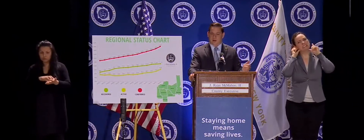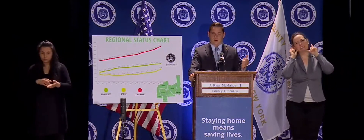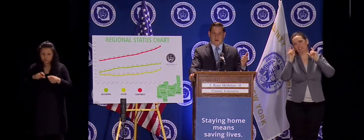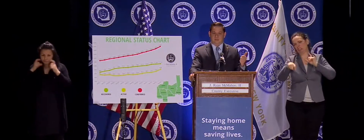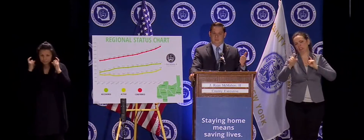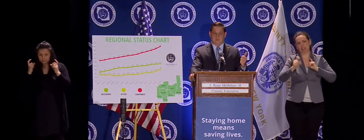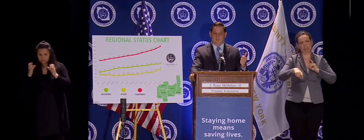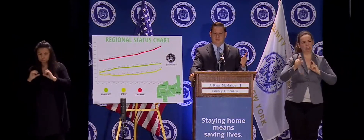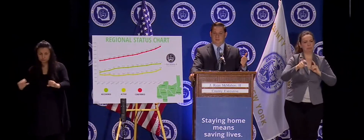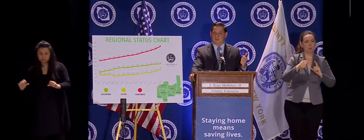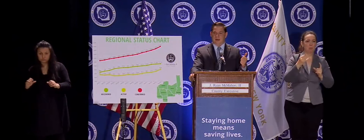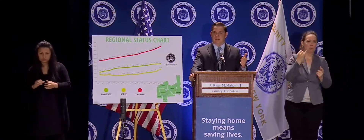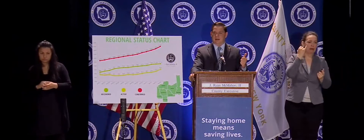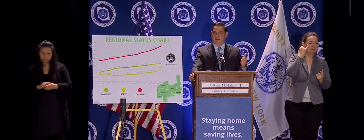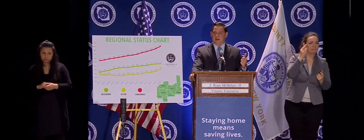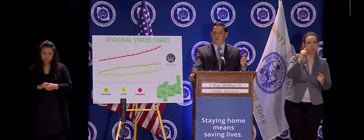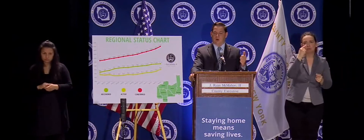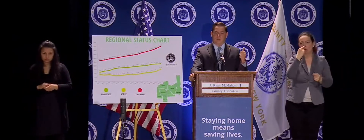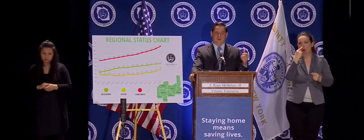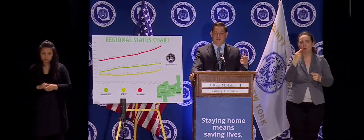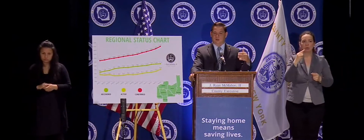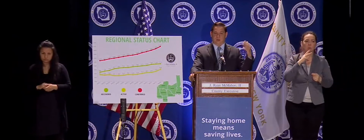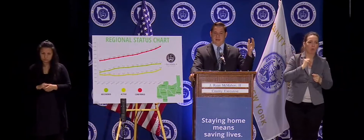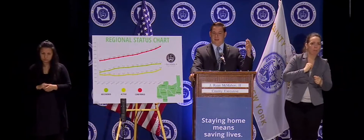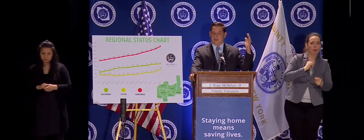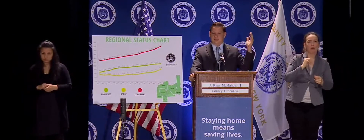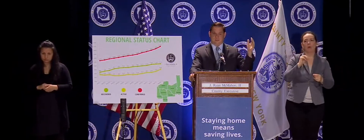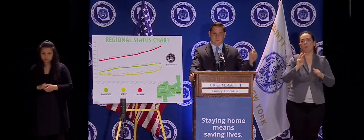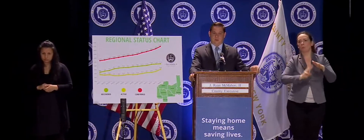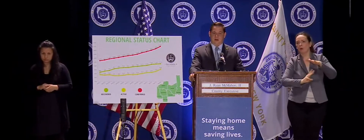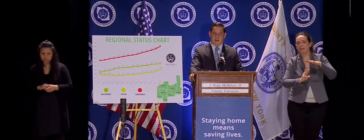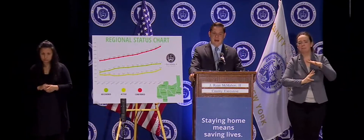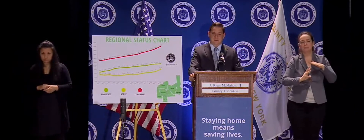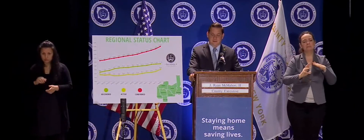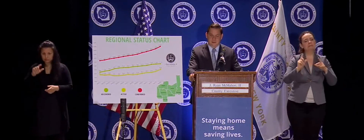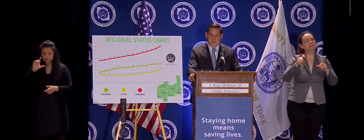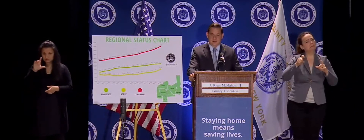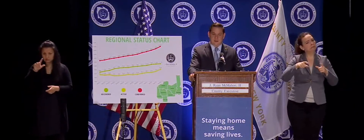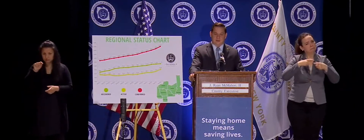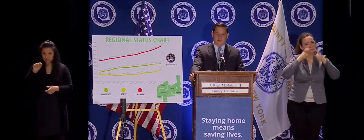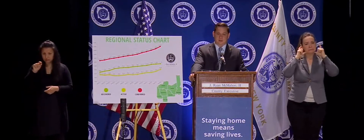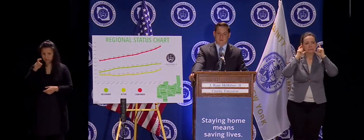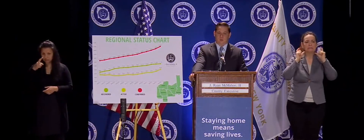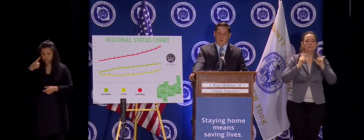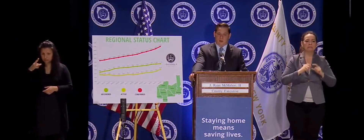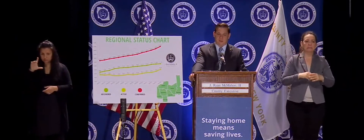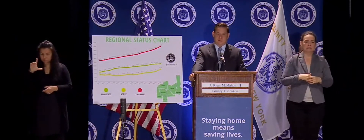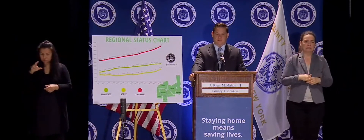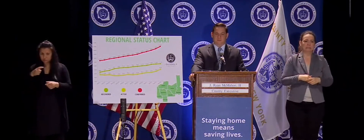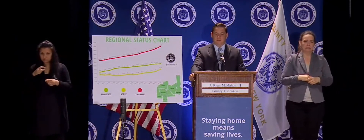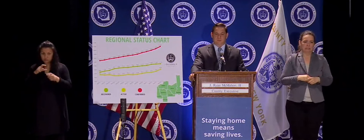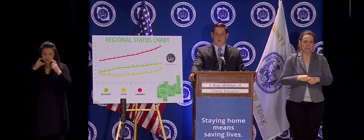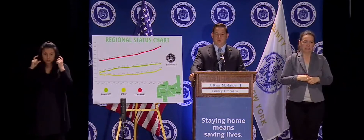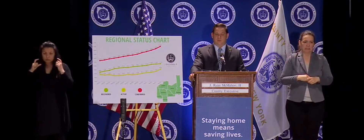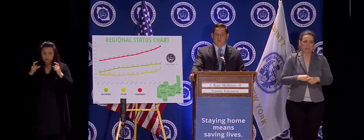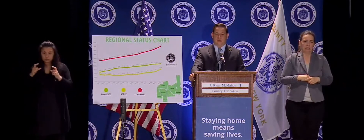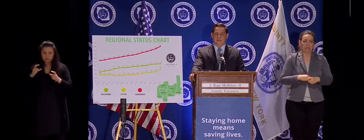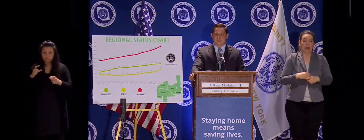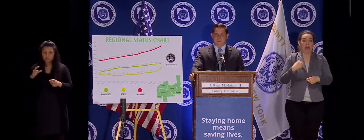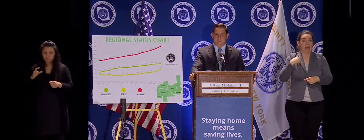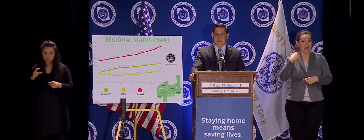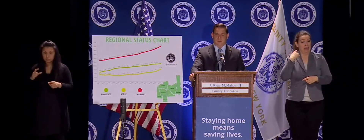Target, I know they're not letting you in. Walmart still will let you in without a mask. And some of the Walmarts have had quite a